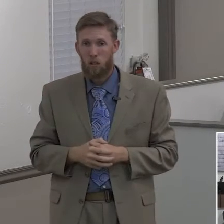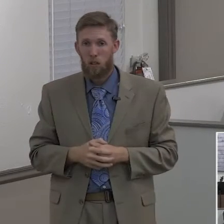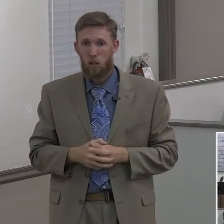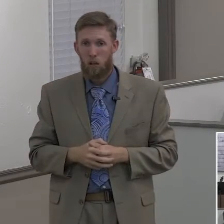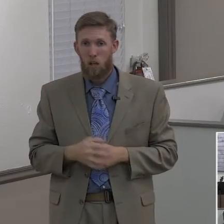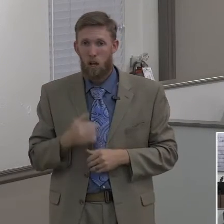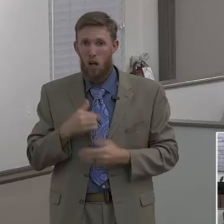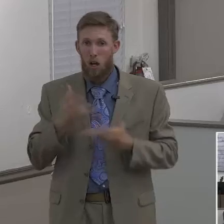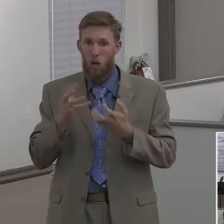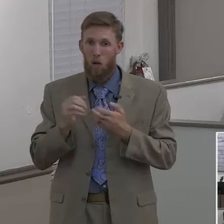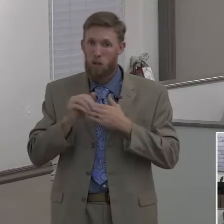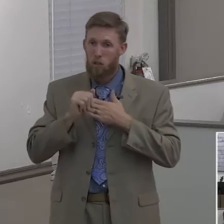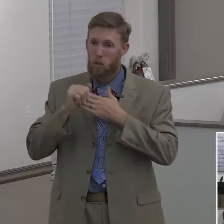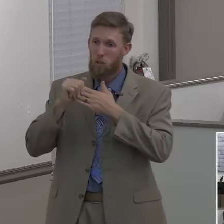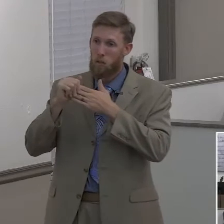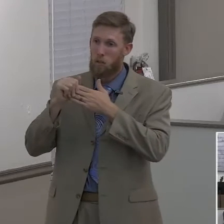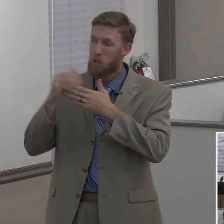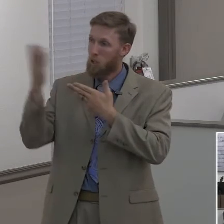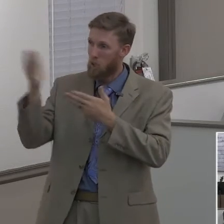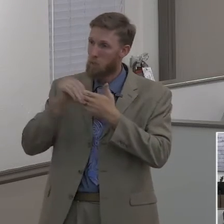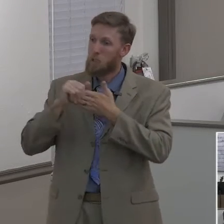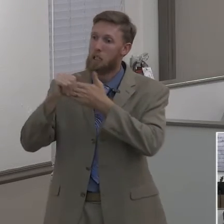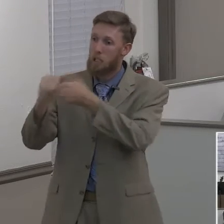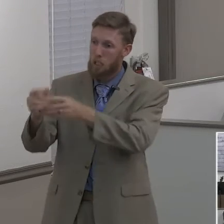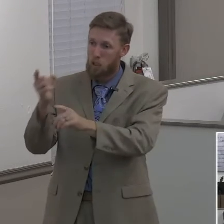want to ask Him which path He wants me to go.